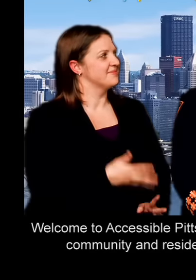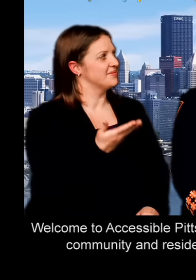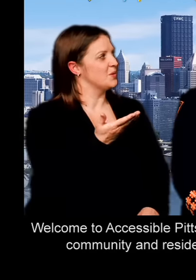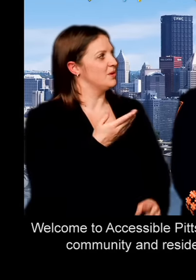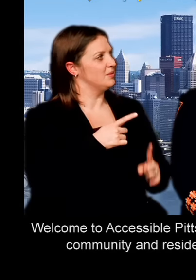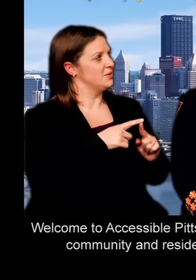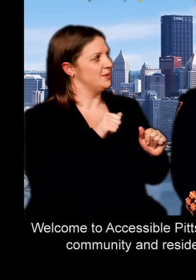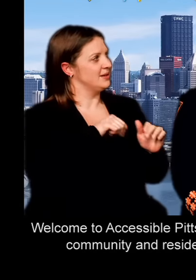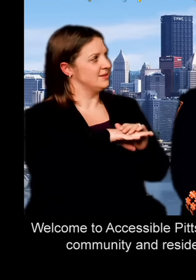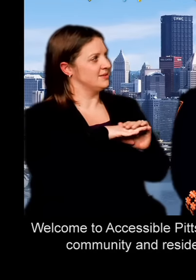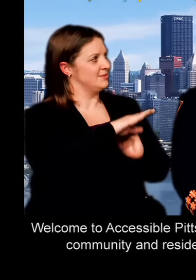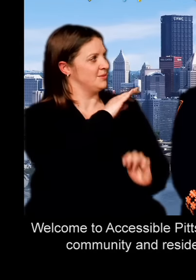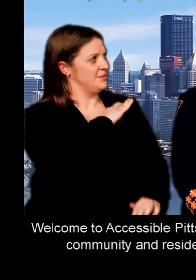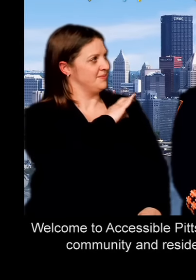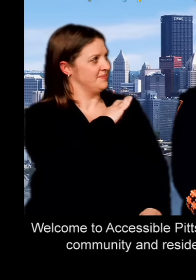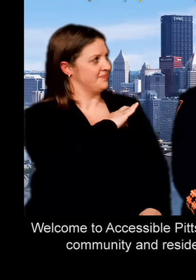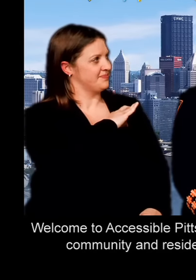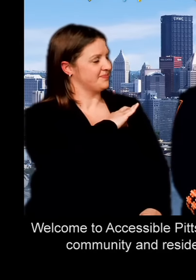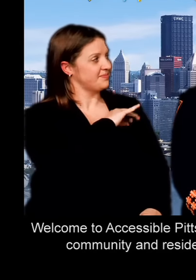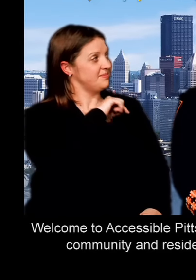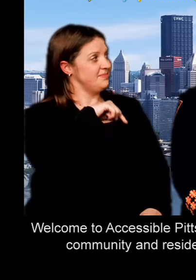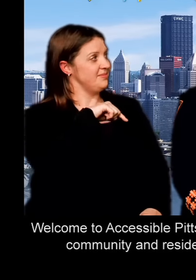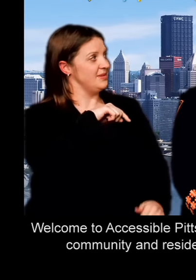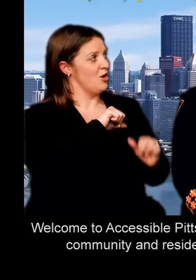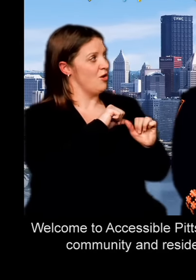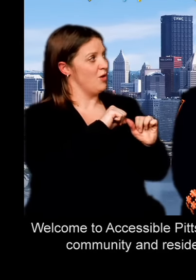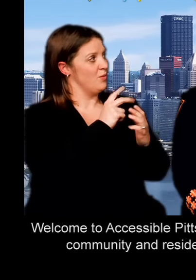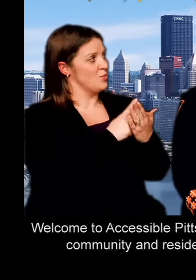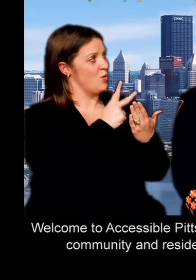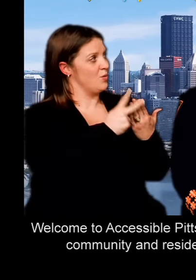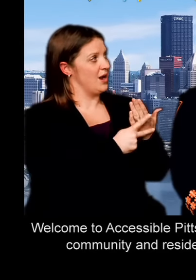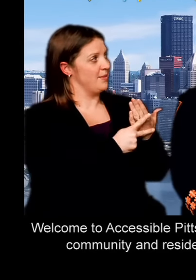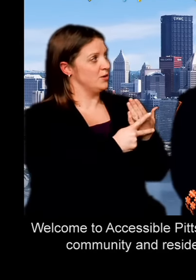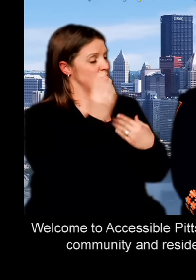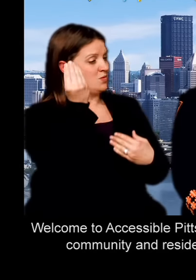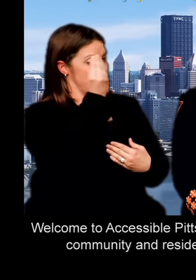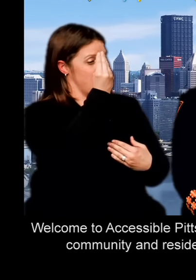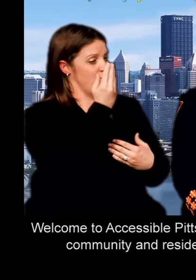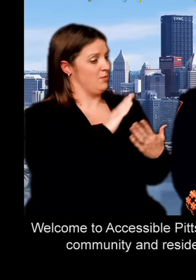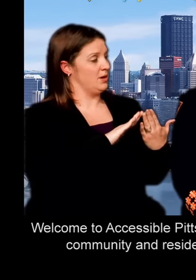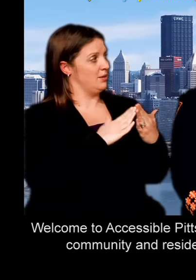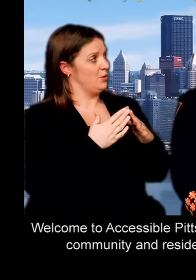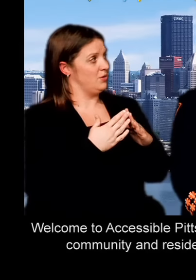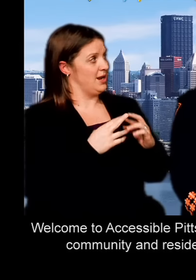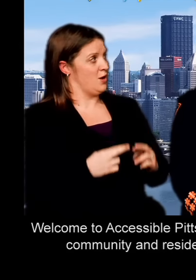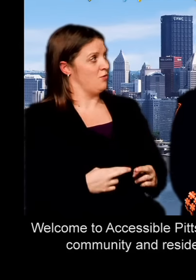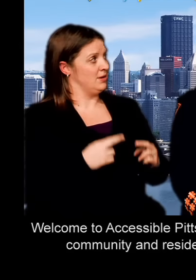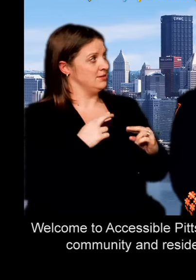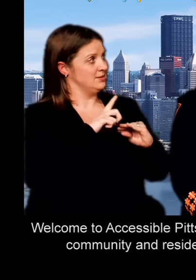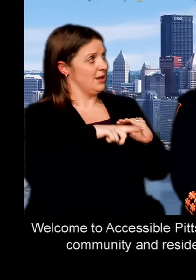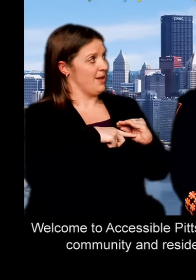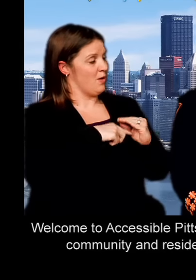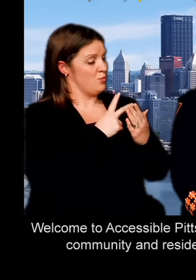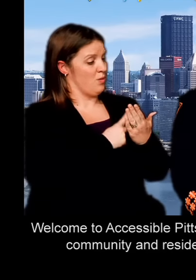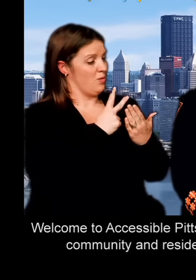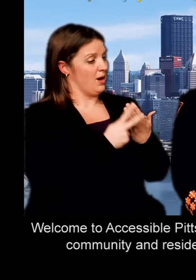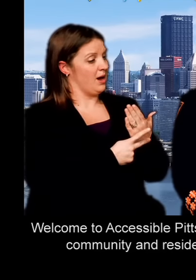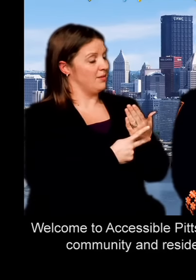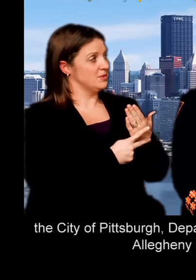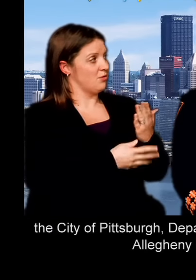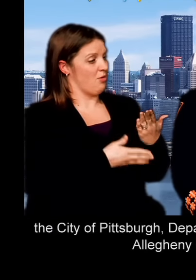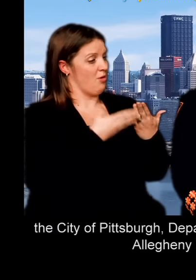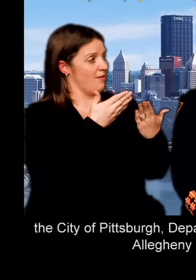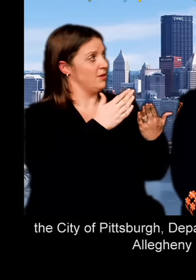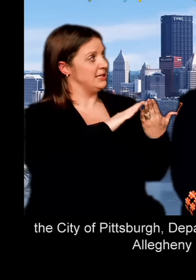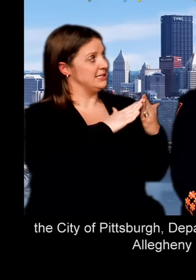Welcome to Accessible Pittsburgh. This is ongoing programming to inform the community and residents about initiatives and programs